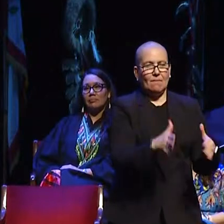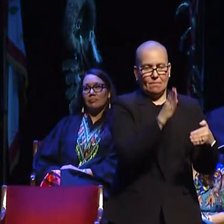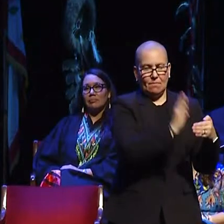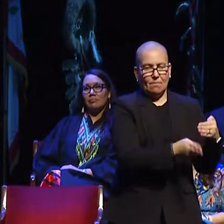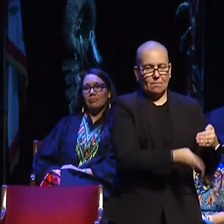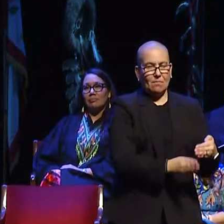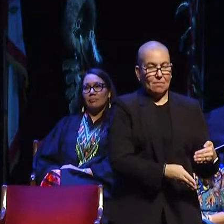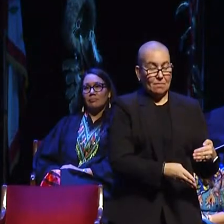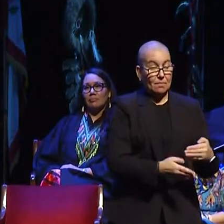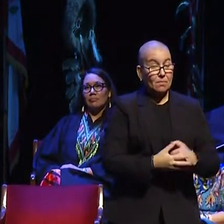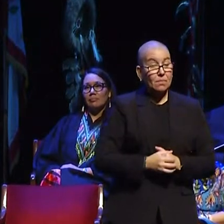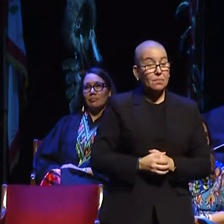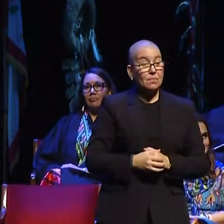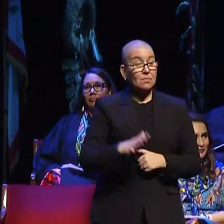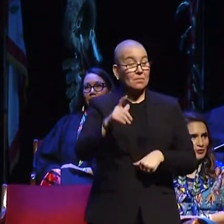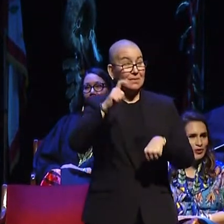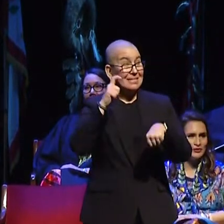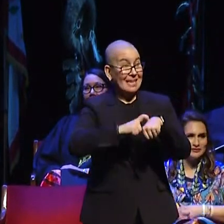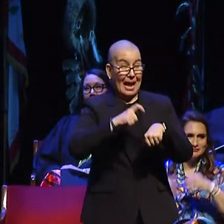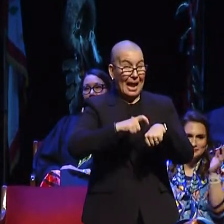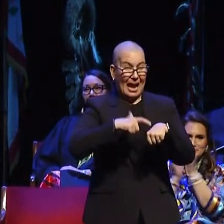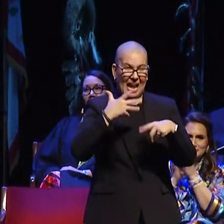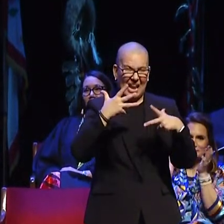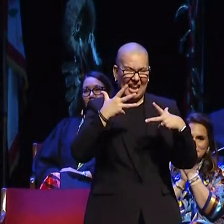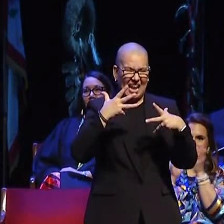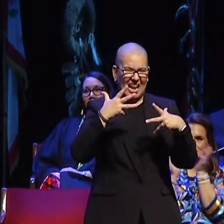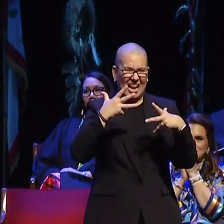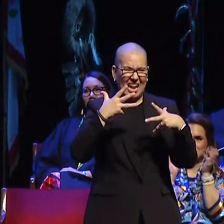St. Paul is over.